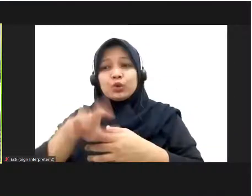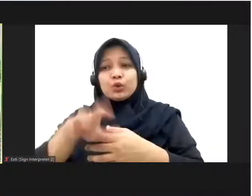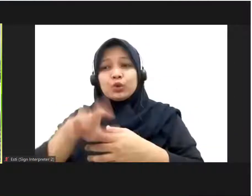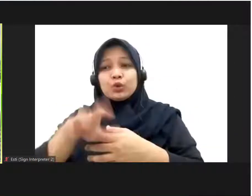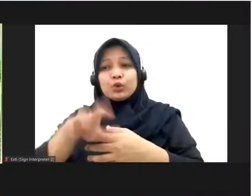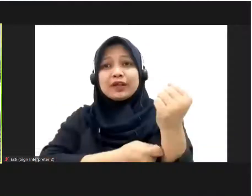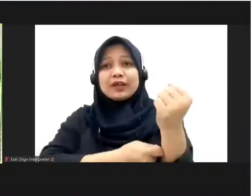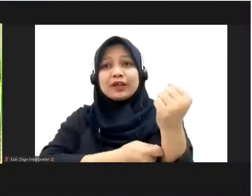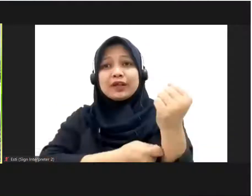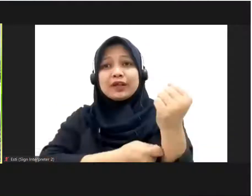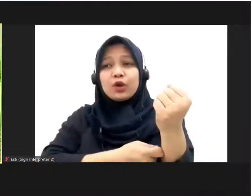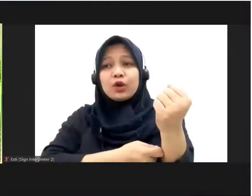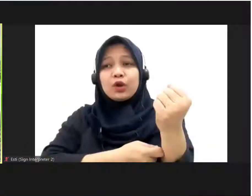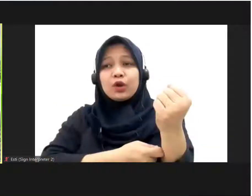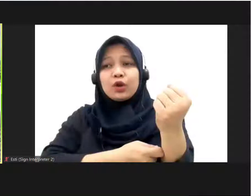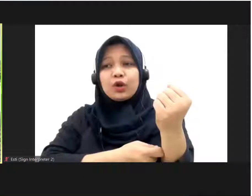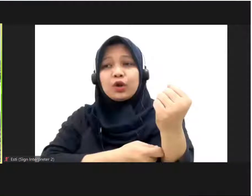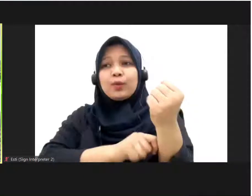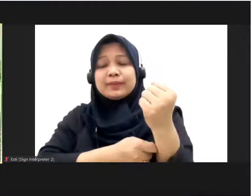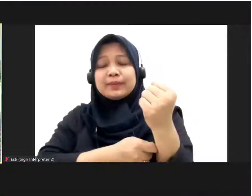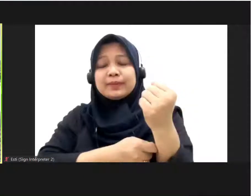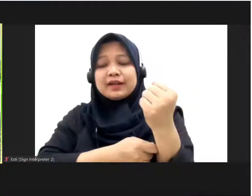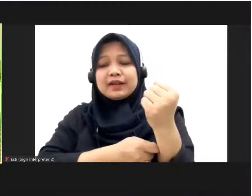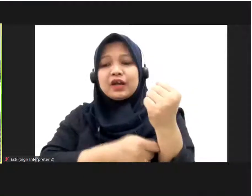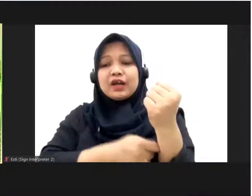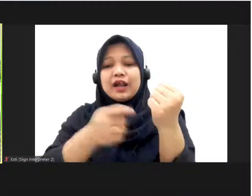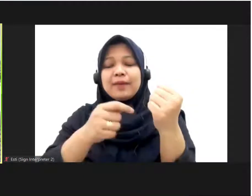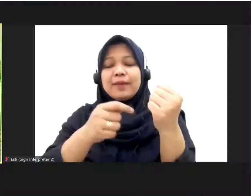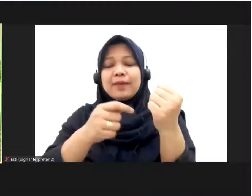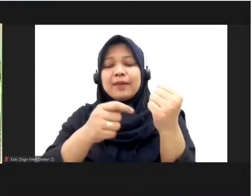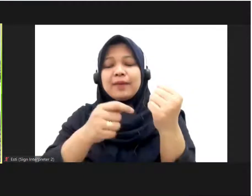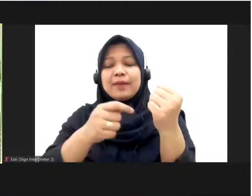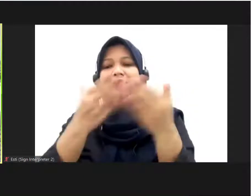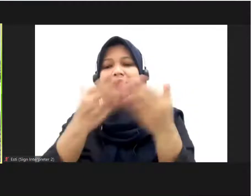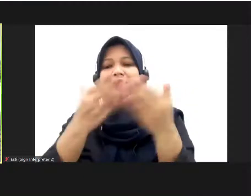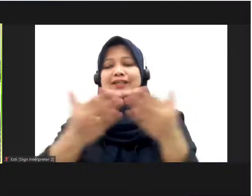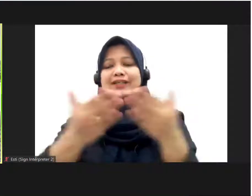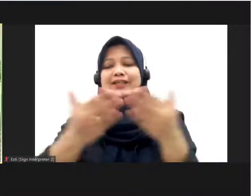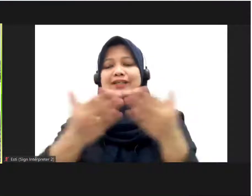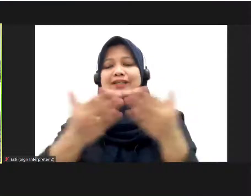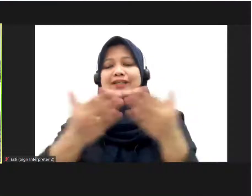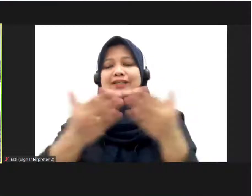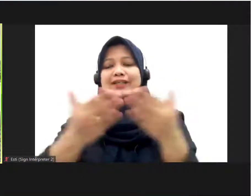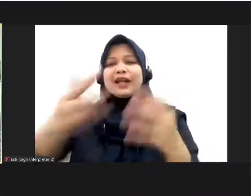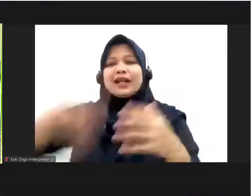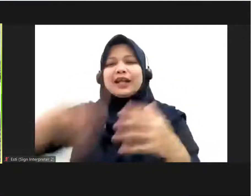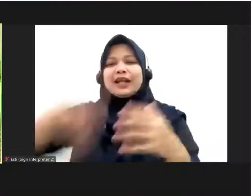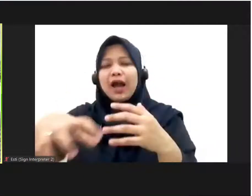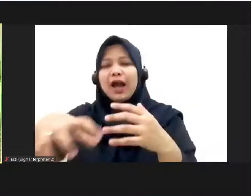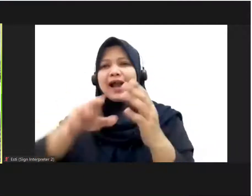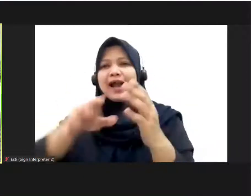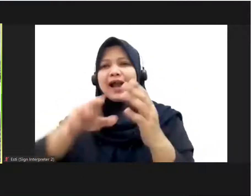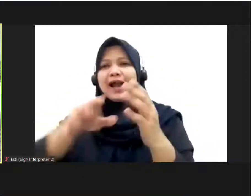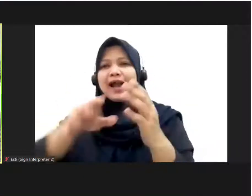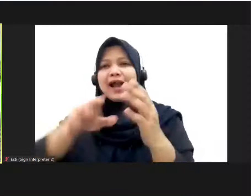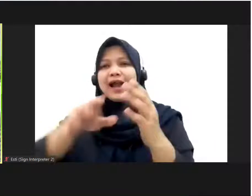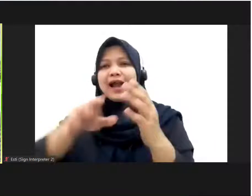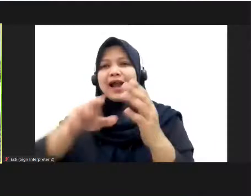Rohingya crisis in 2019 were the local communities and the community-based organizations and local